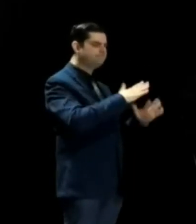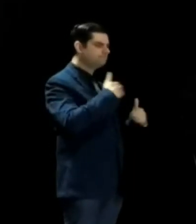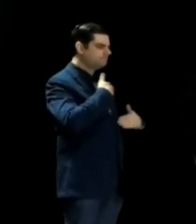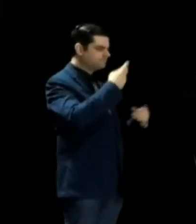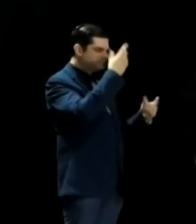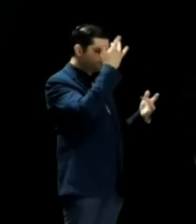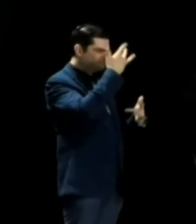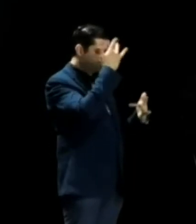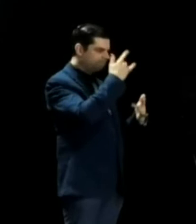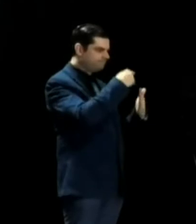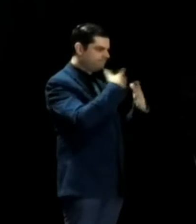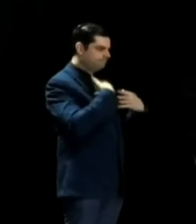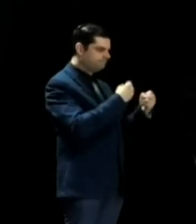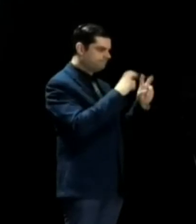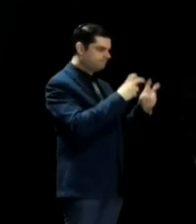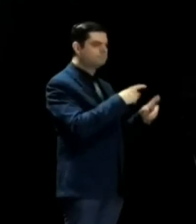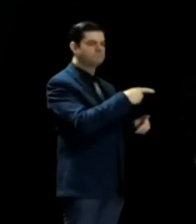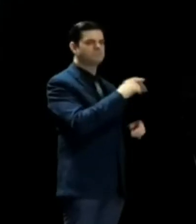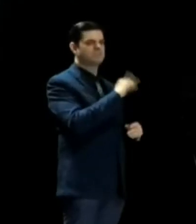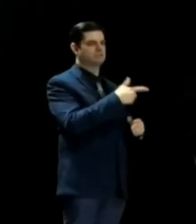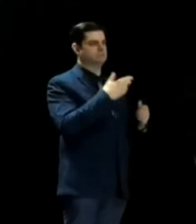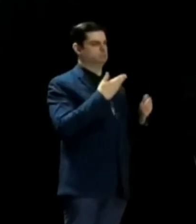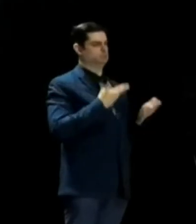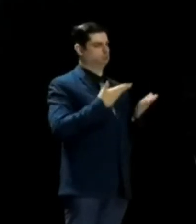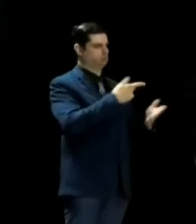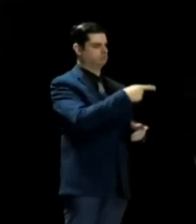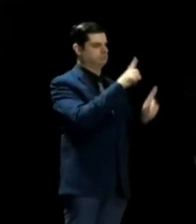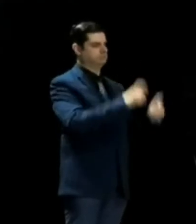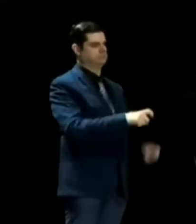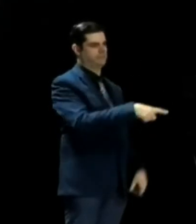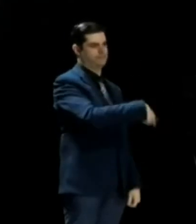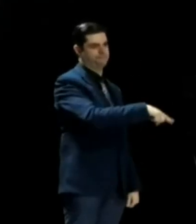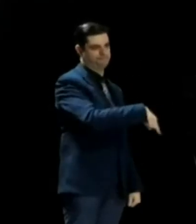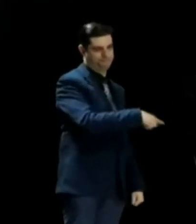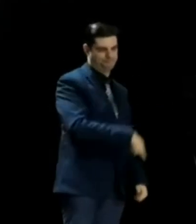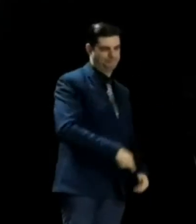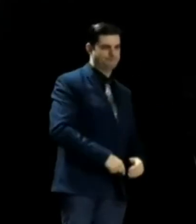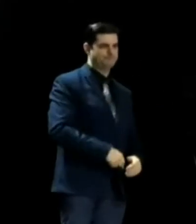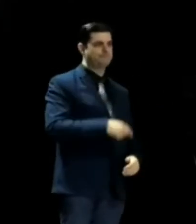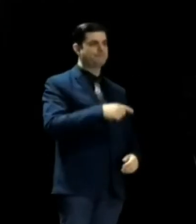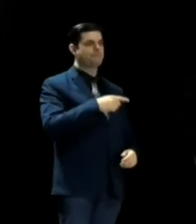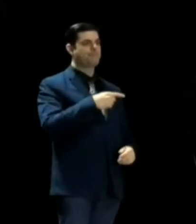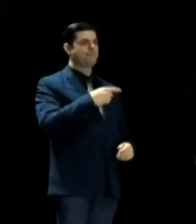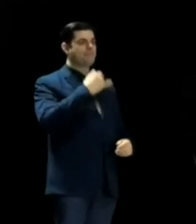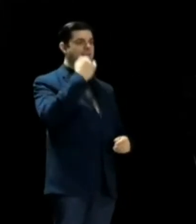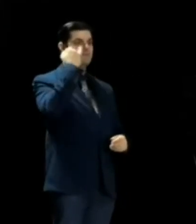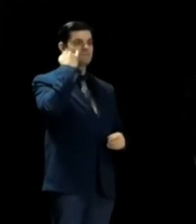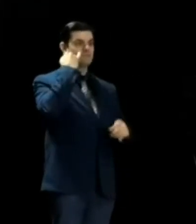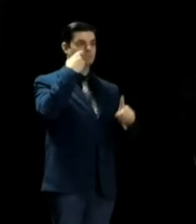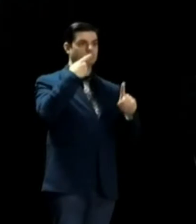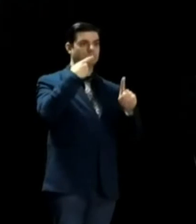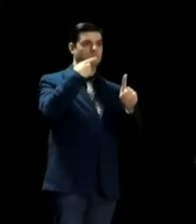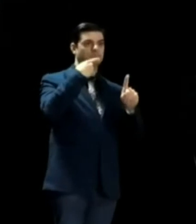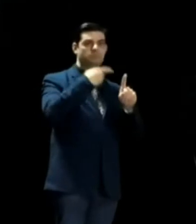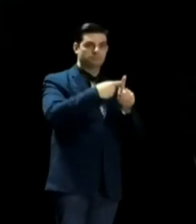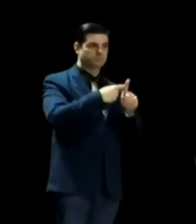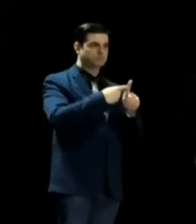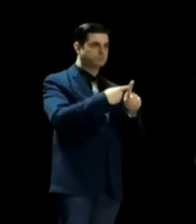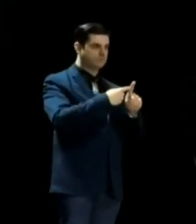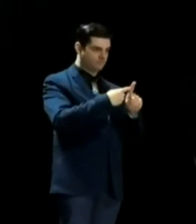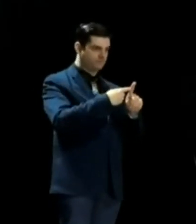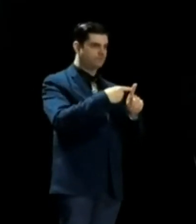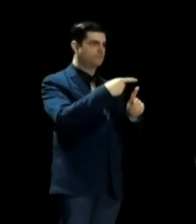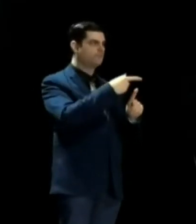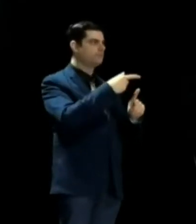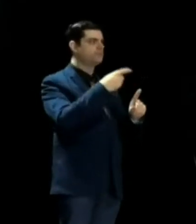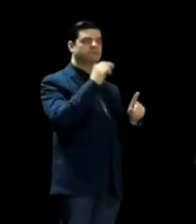positive test. Again, you're going to hear from our health department. You'll hear from your doctor. We're going to check on your symptoms. We're going to then